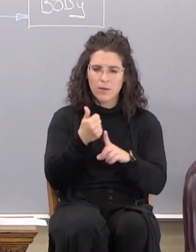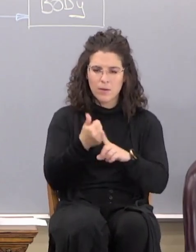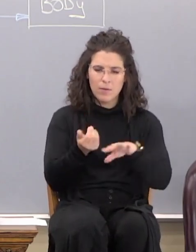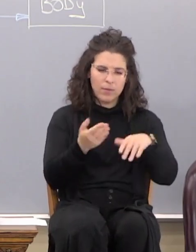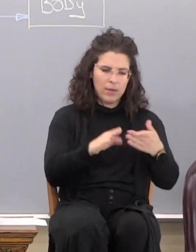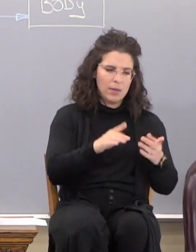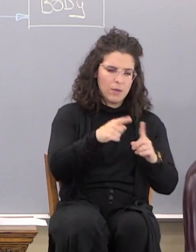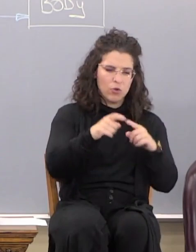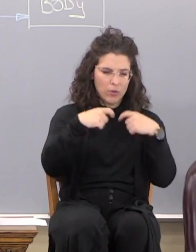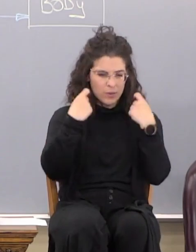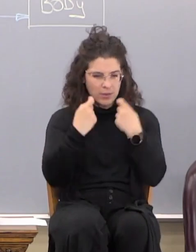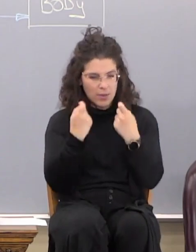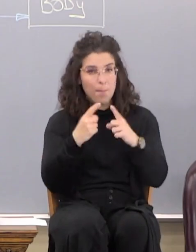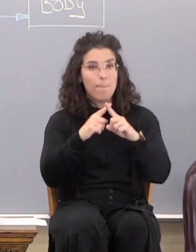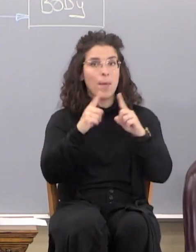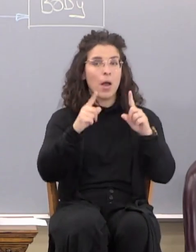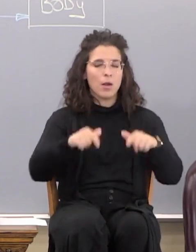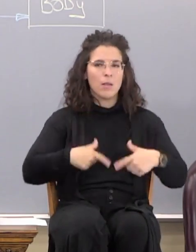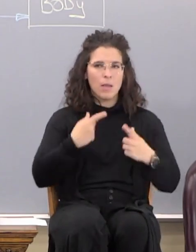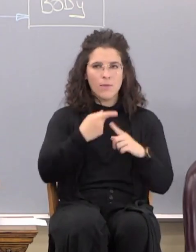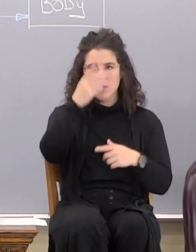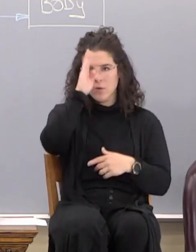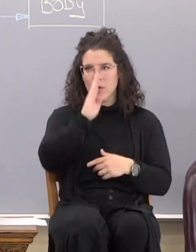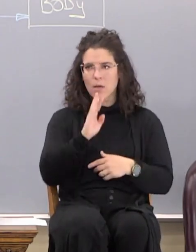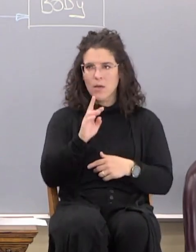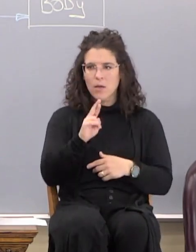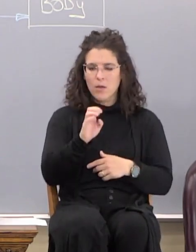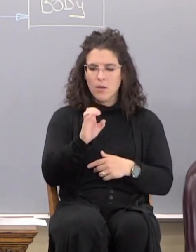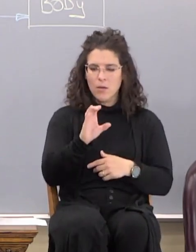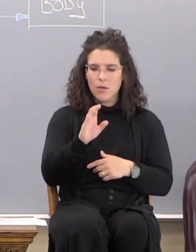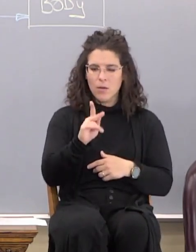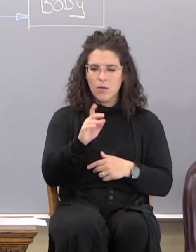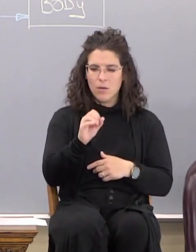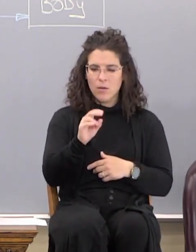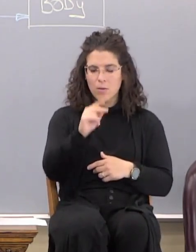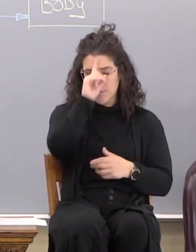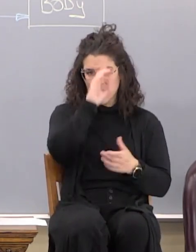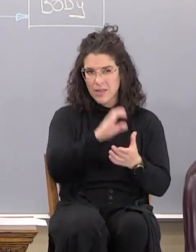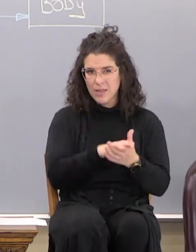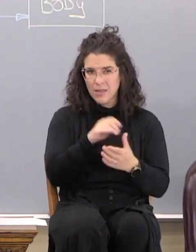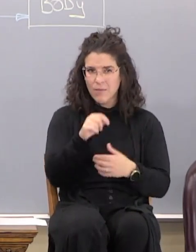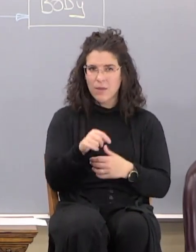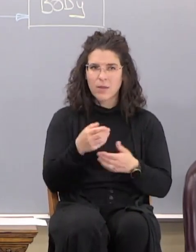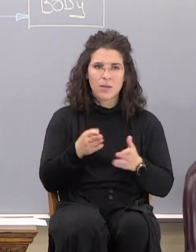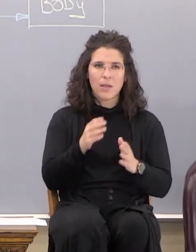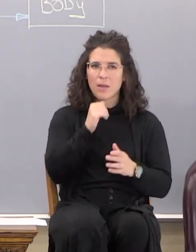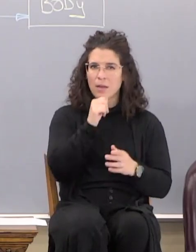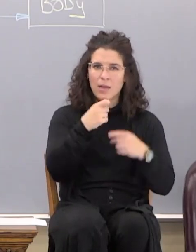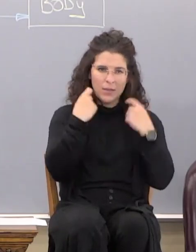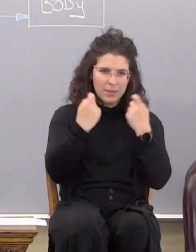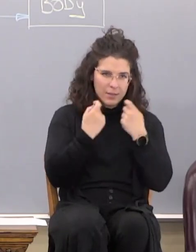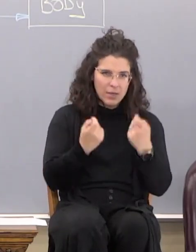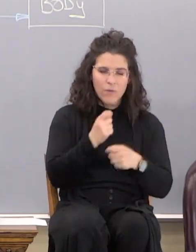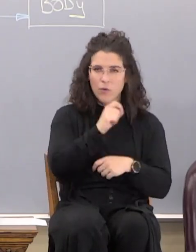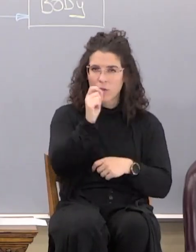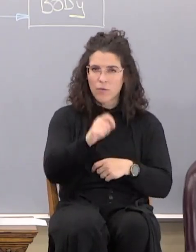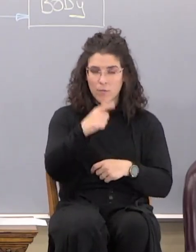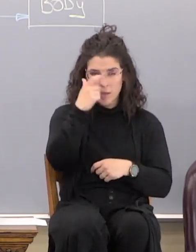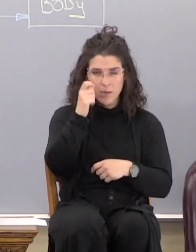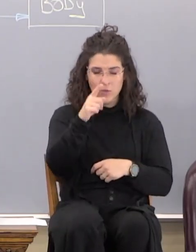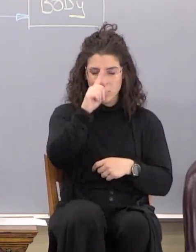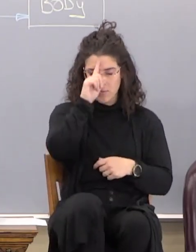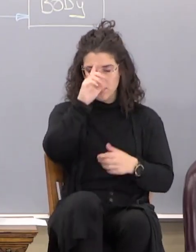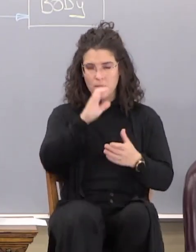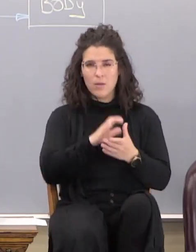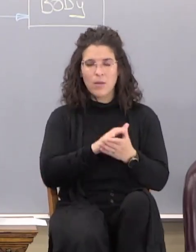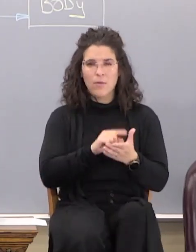but alive unto God through Jesus. Believe this. Let not sin, therefore, because you believe verse